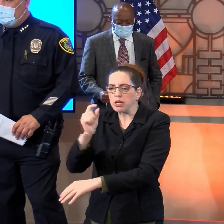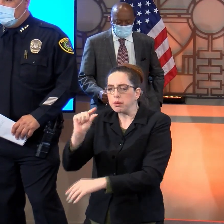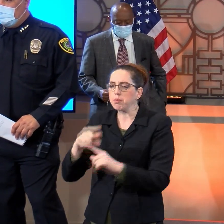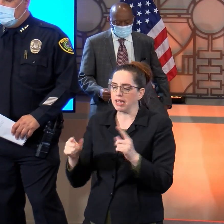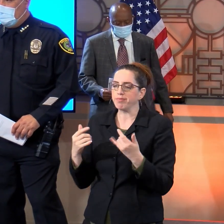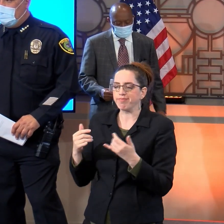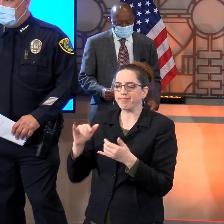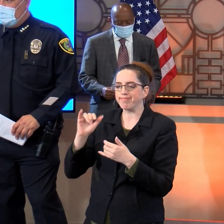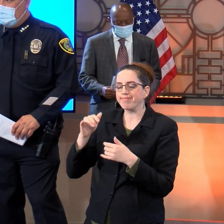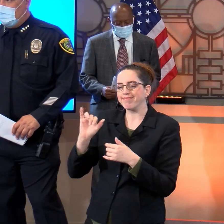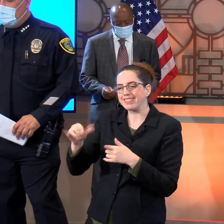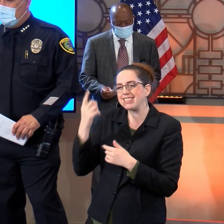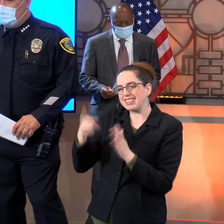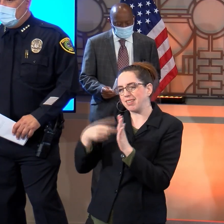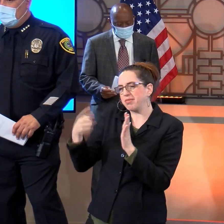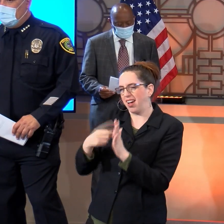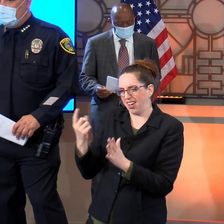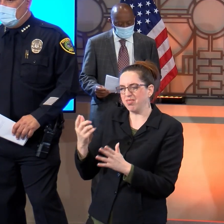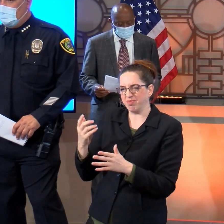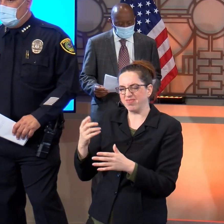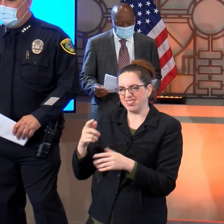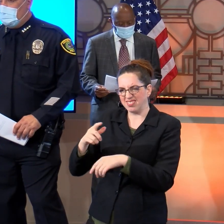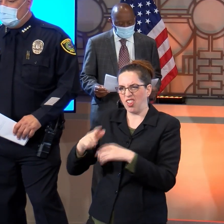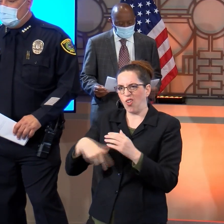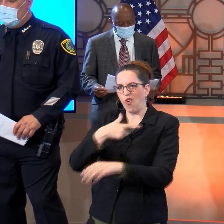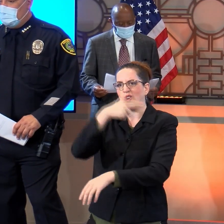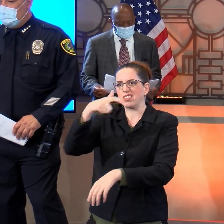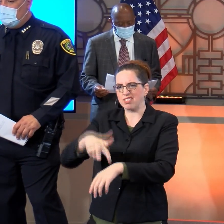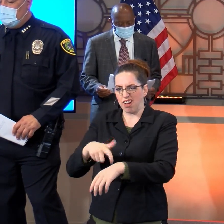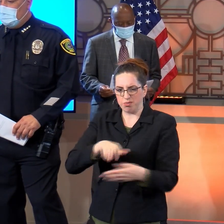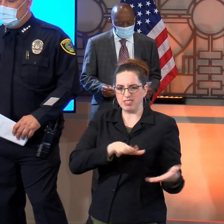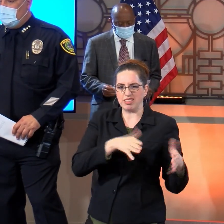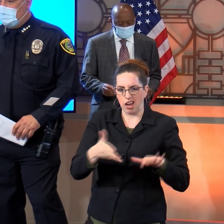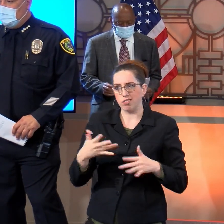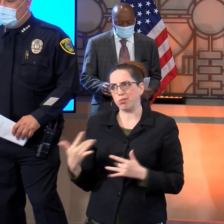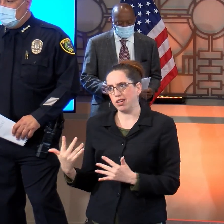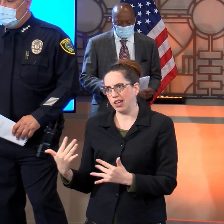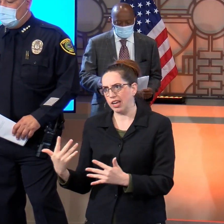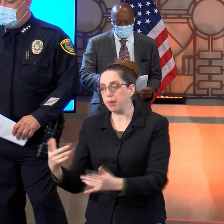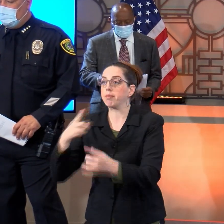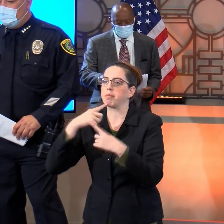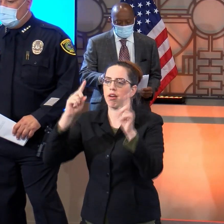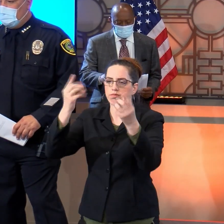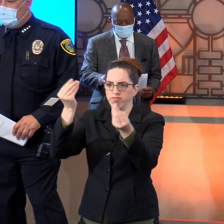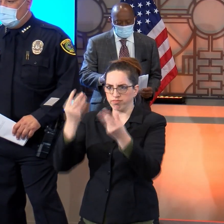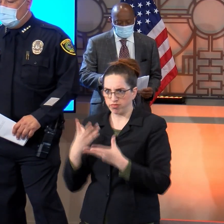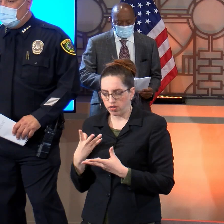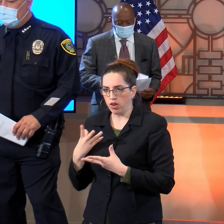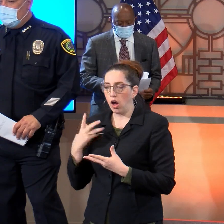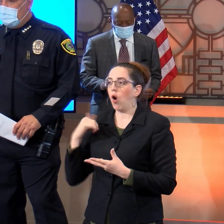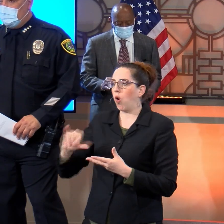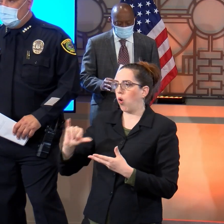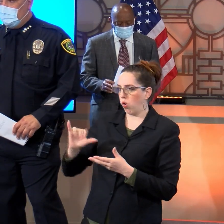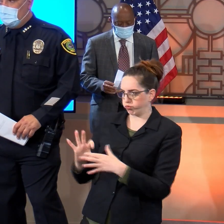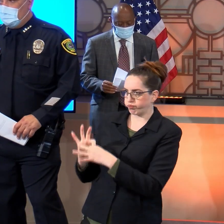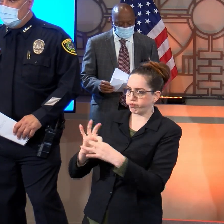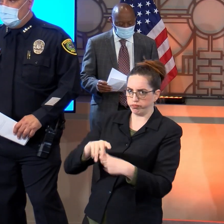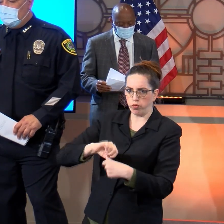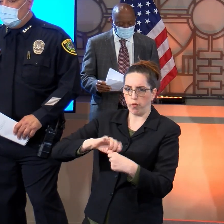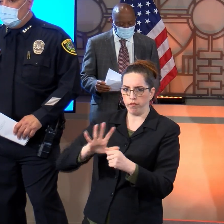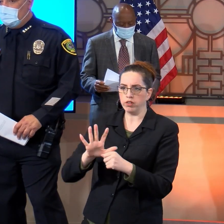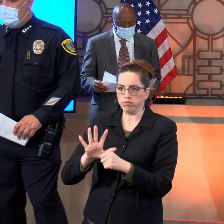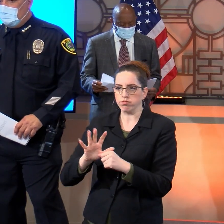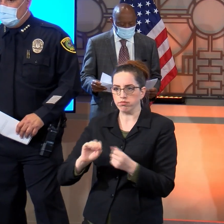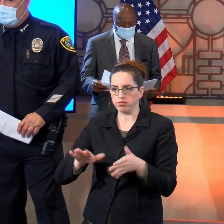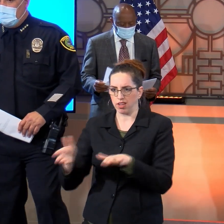part of the reason why there are sometimes these big gaps between when somebody passes away and we identify that they are a COVID-related death.